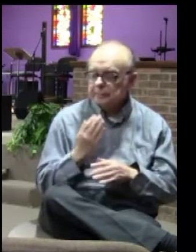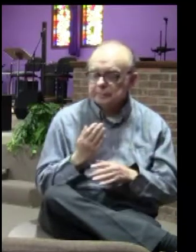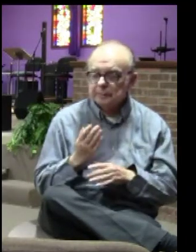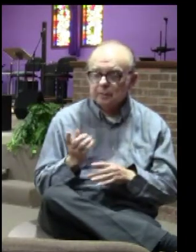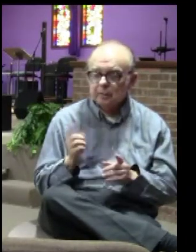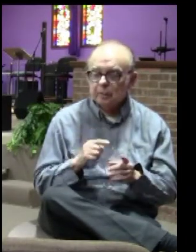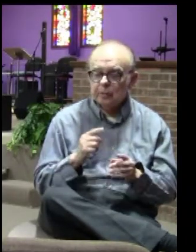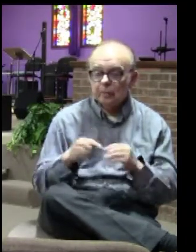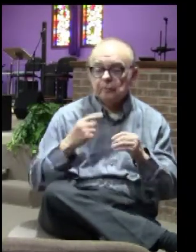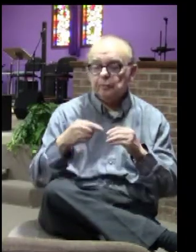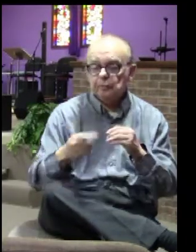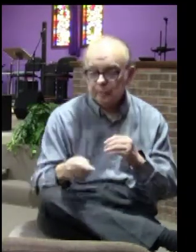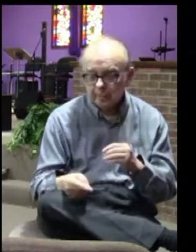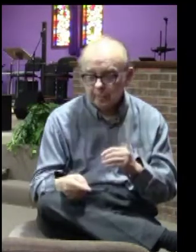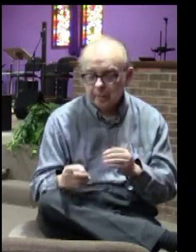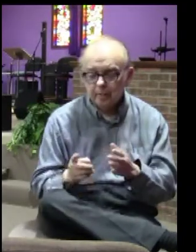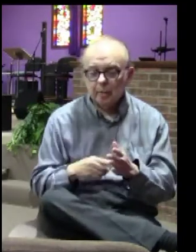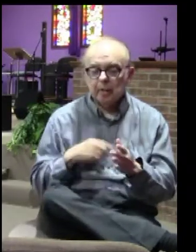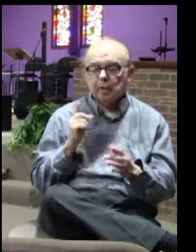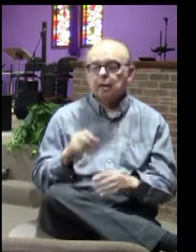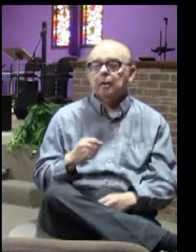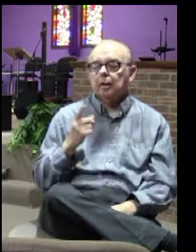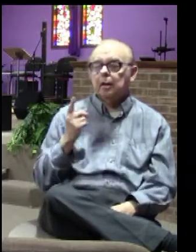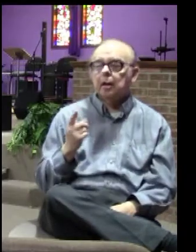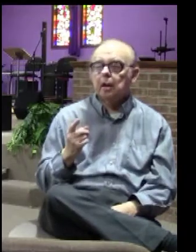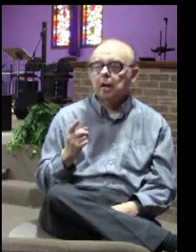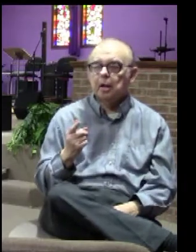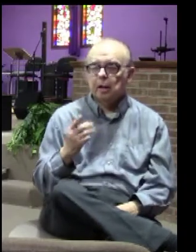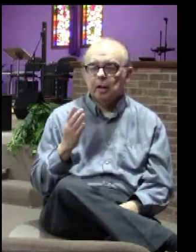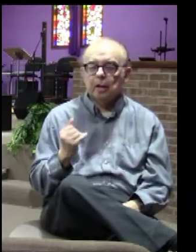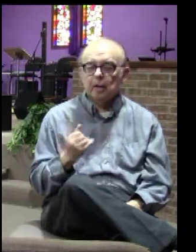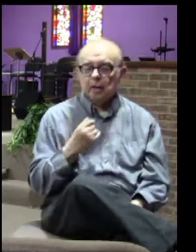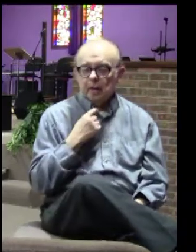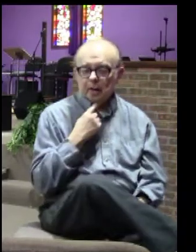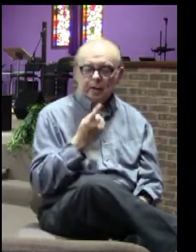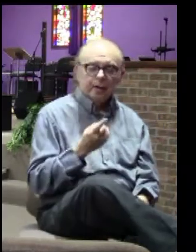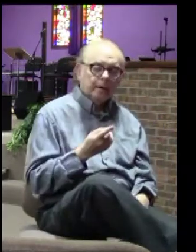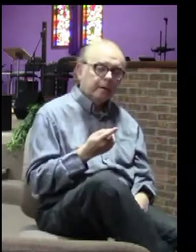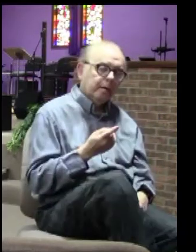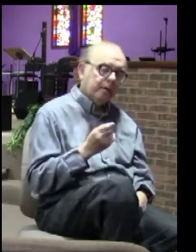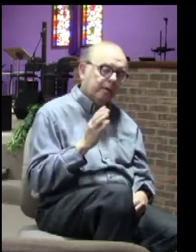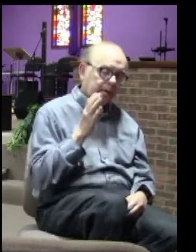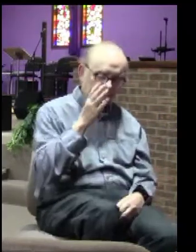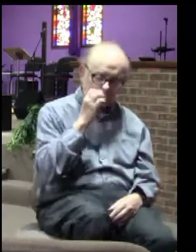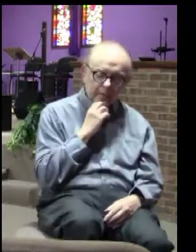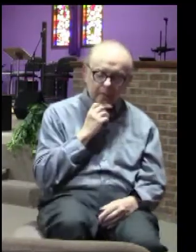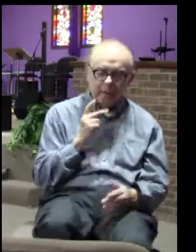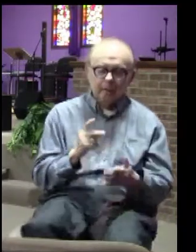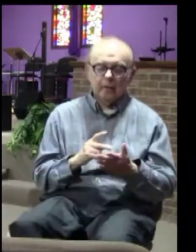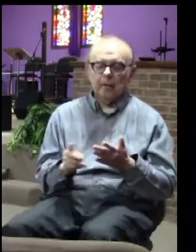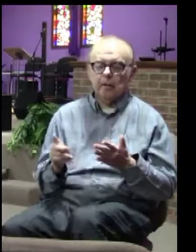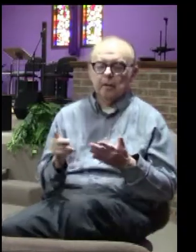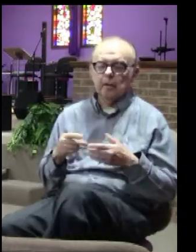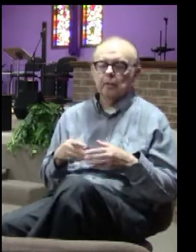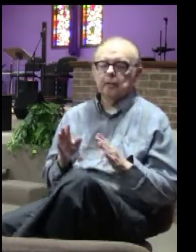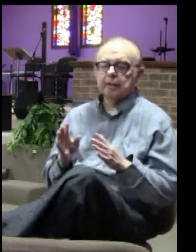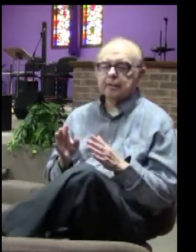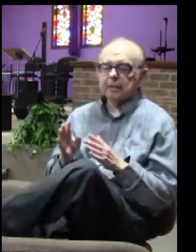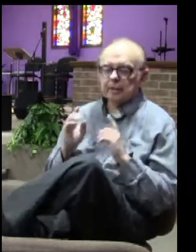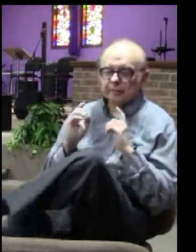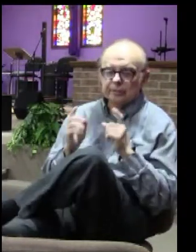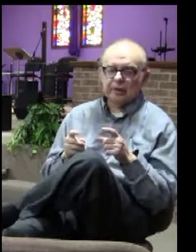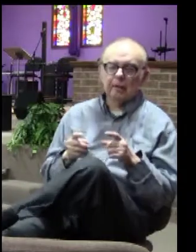you go tumbling. And sometimes we need to understand, because God said this in Ephesians, he says, and don't sin